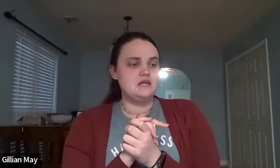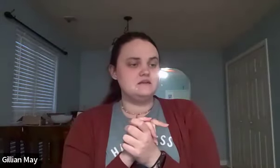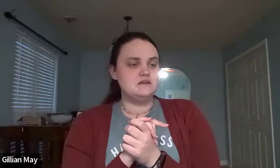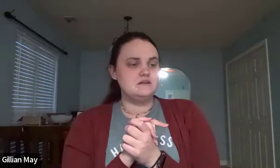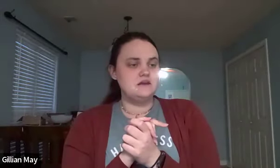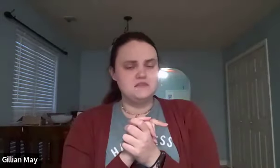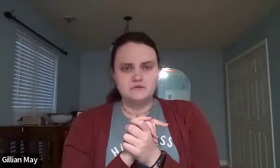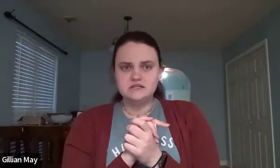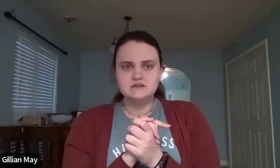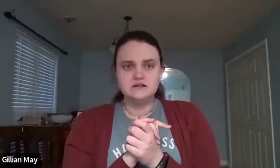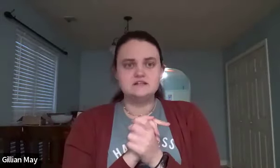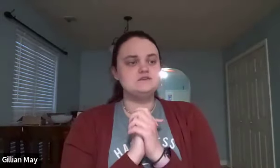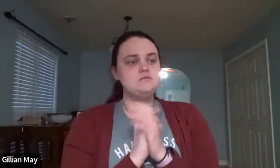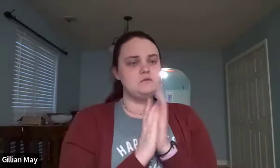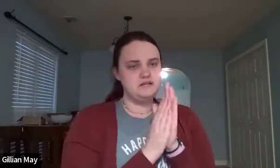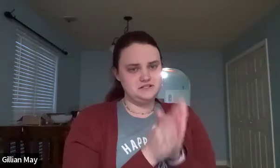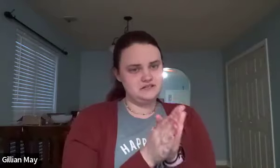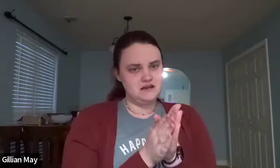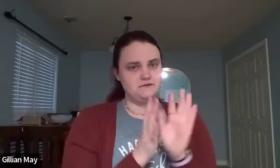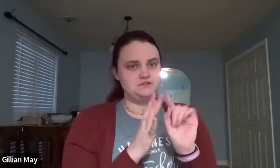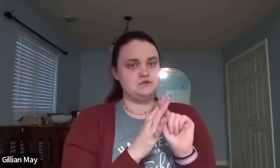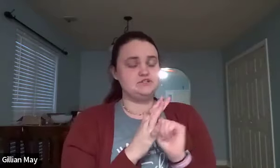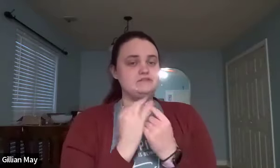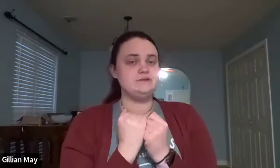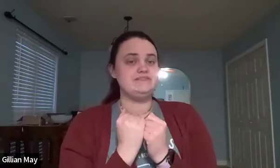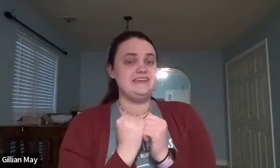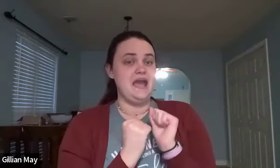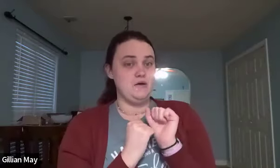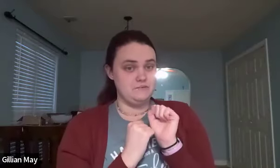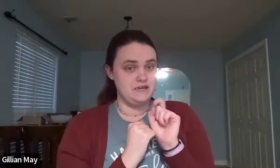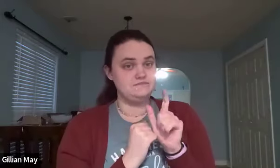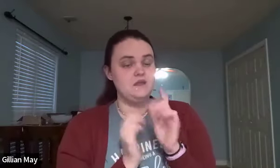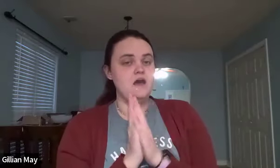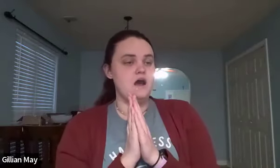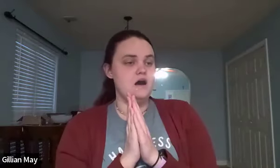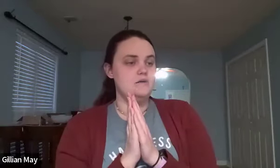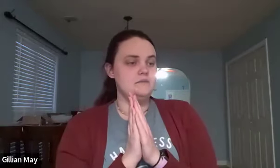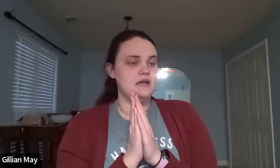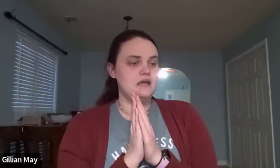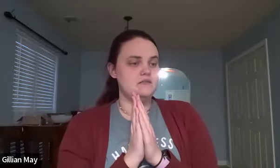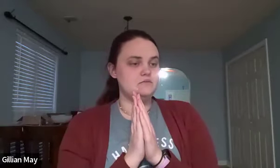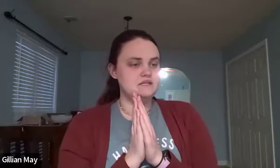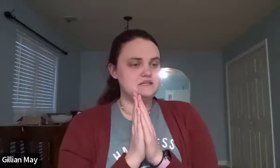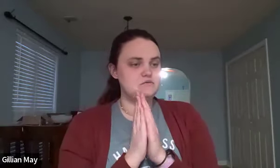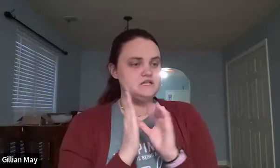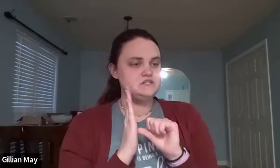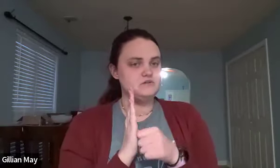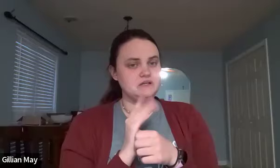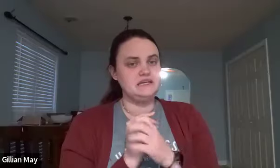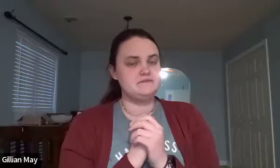And I think we'll get started. So what we're going to do tonight first, we're going to start off with the alphabet. And the reason we start really